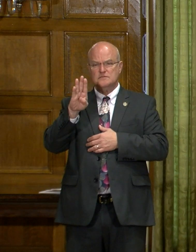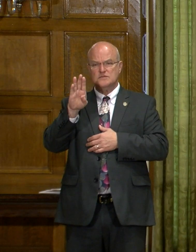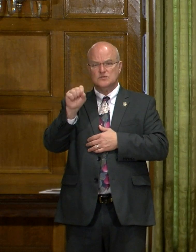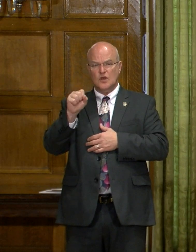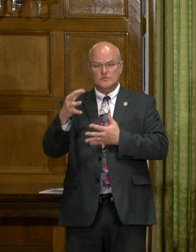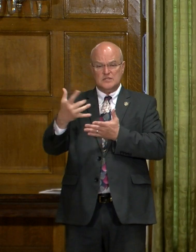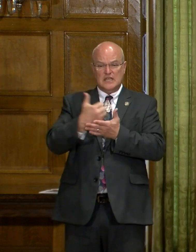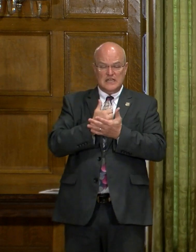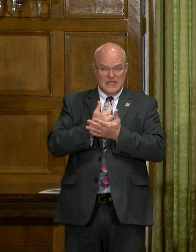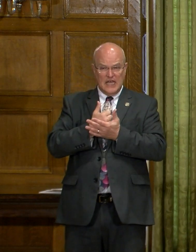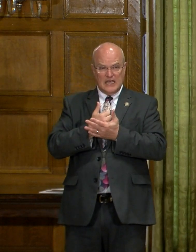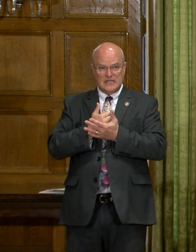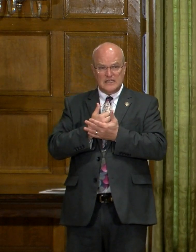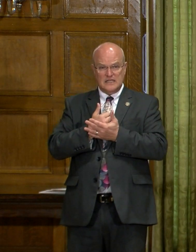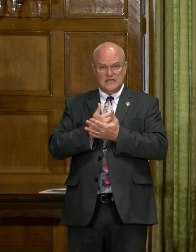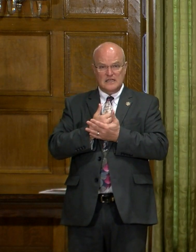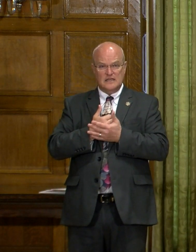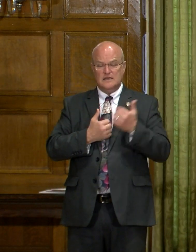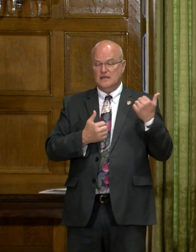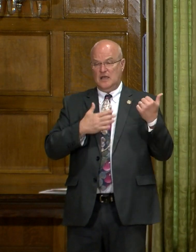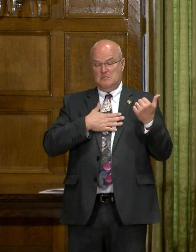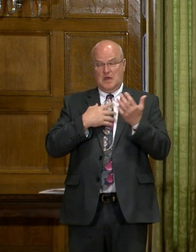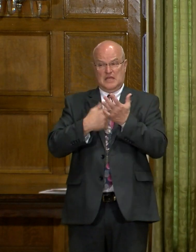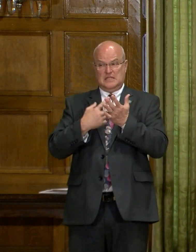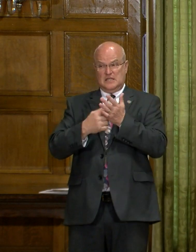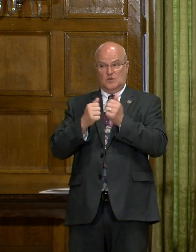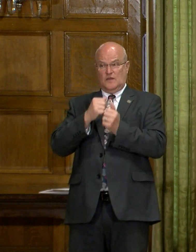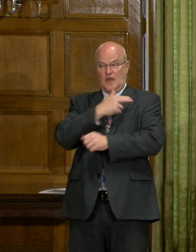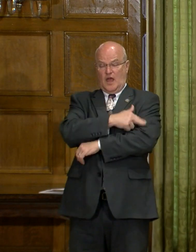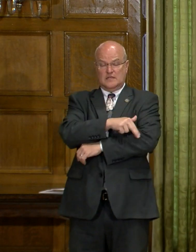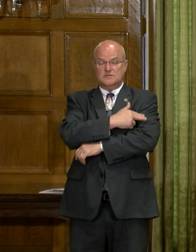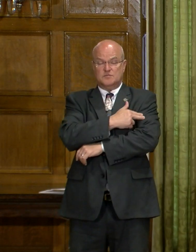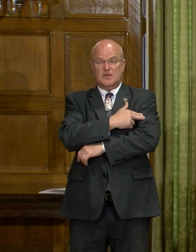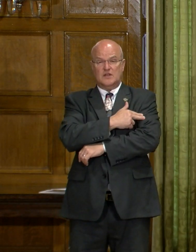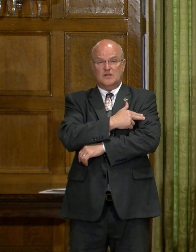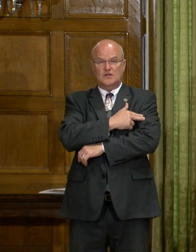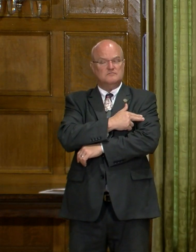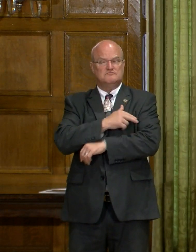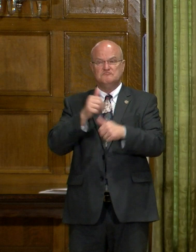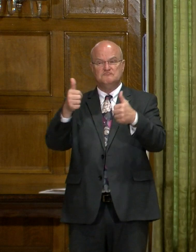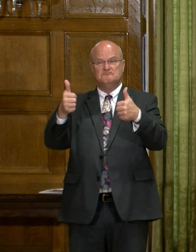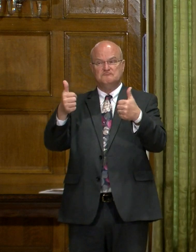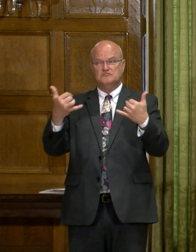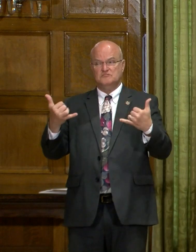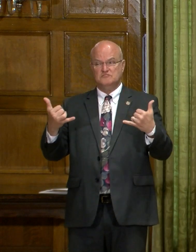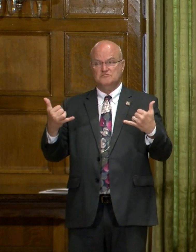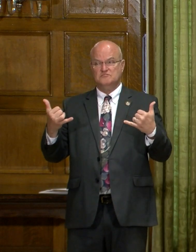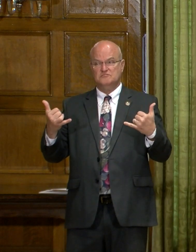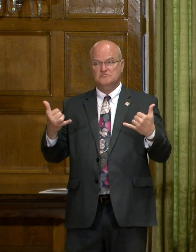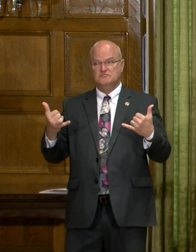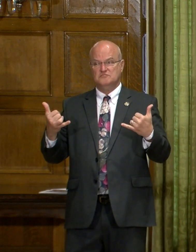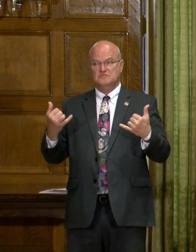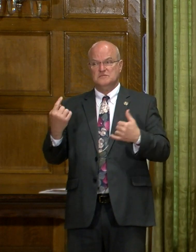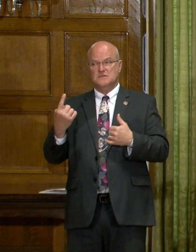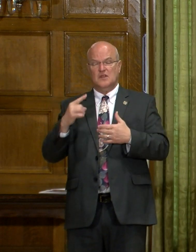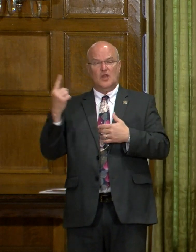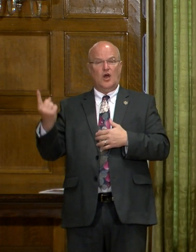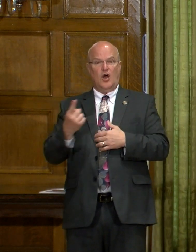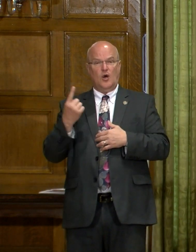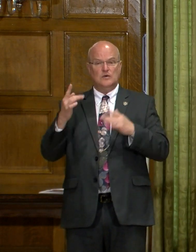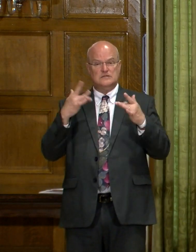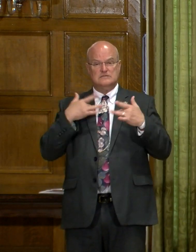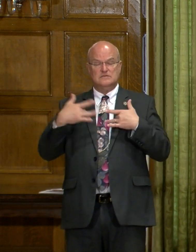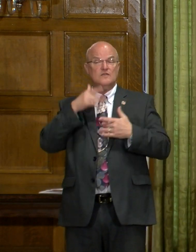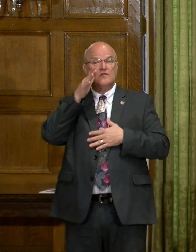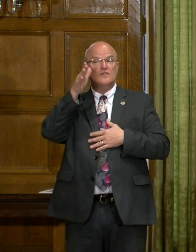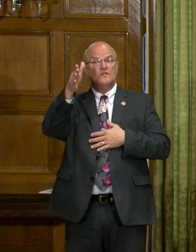actually collect the? In my discussions with the hospitals, they're in good shape right now. It's something they always worry